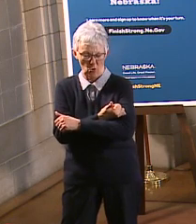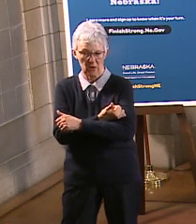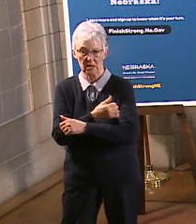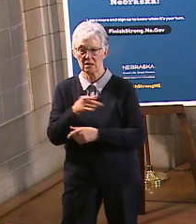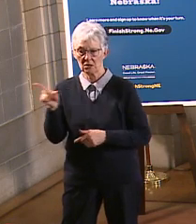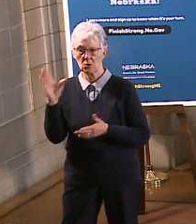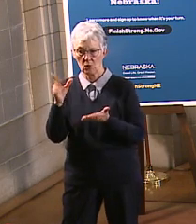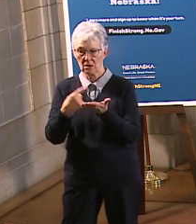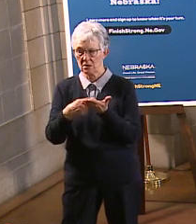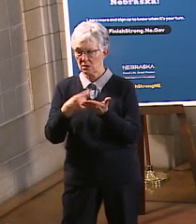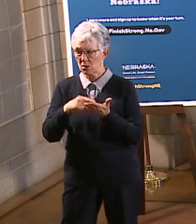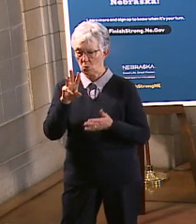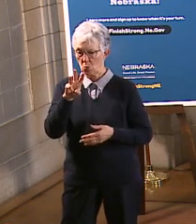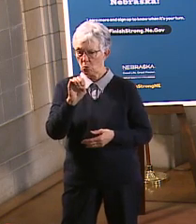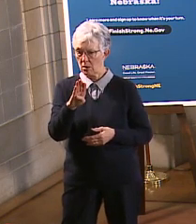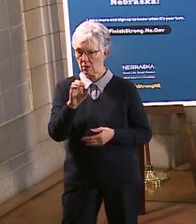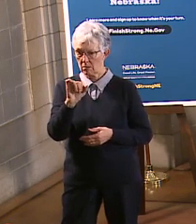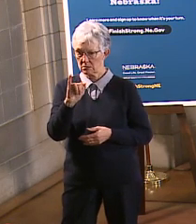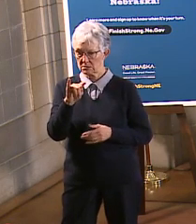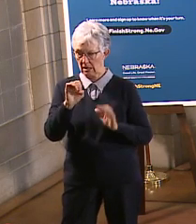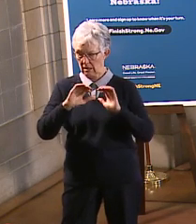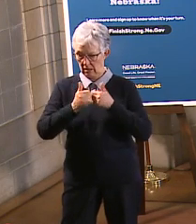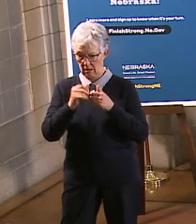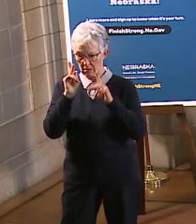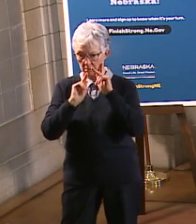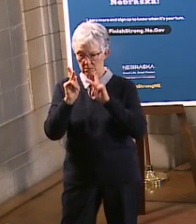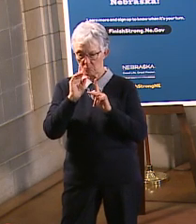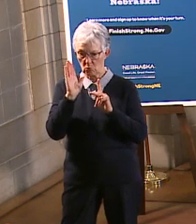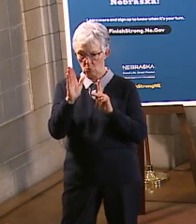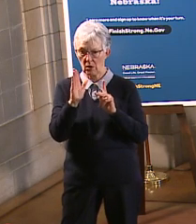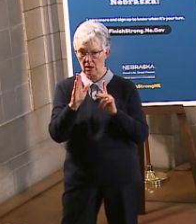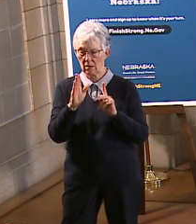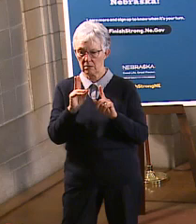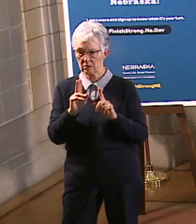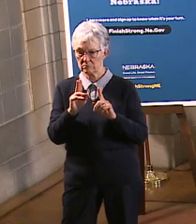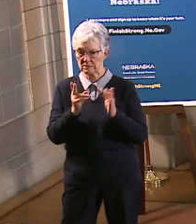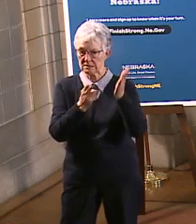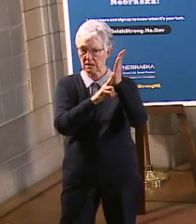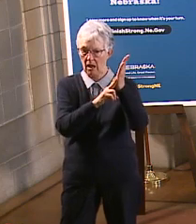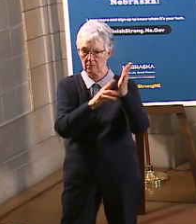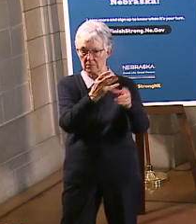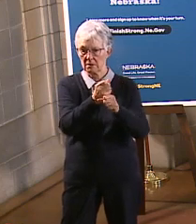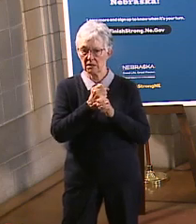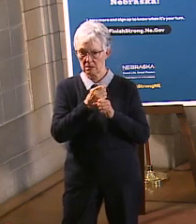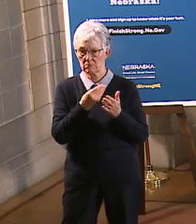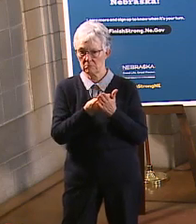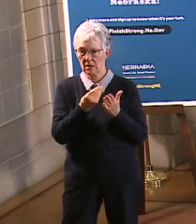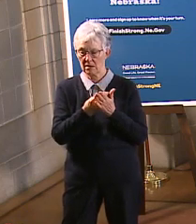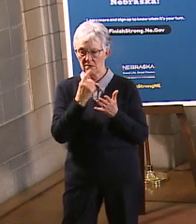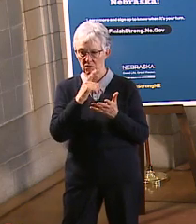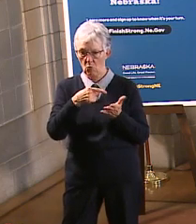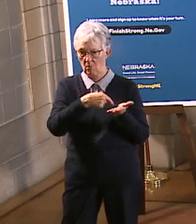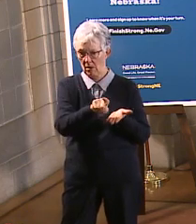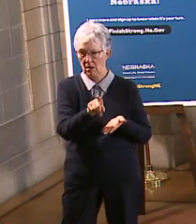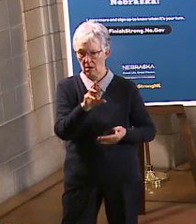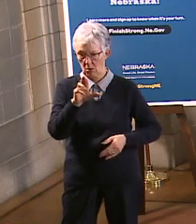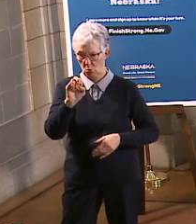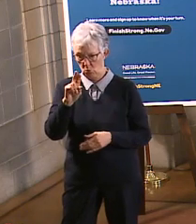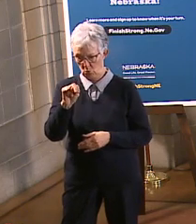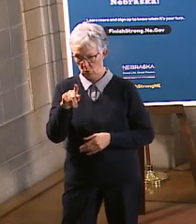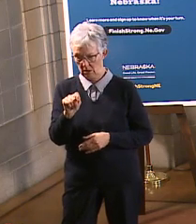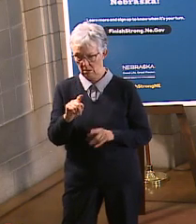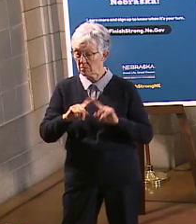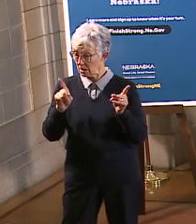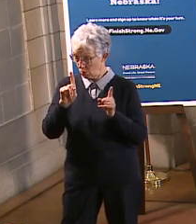website, how people will be able to apply. She's going to have some slides to be able to show you on this. And now what I want to remind people, though, is this is the